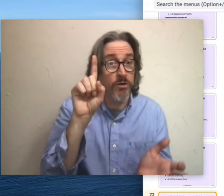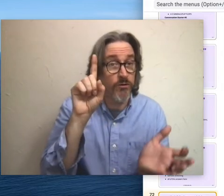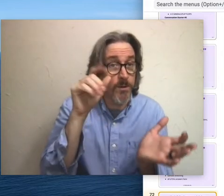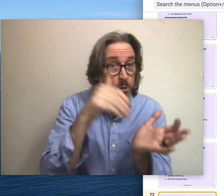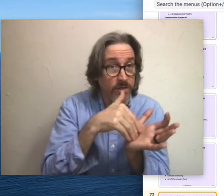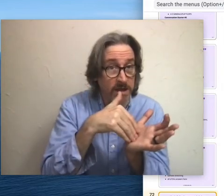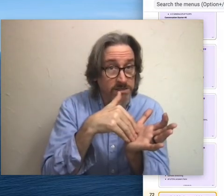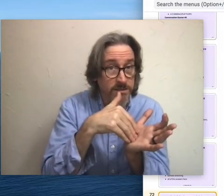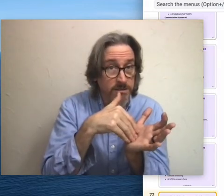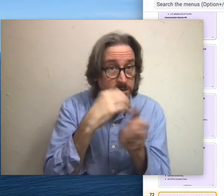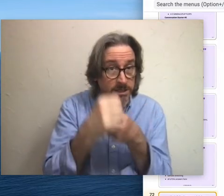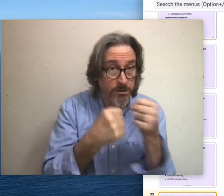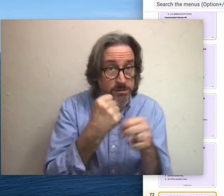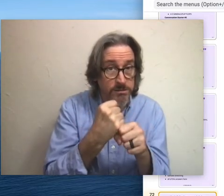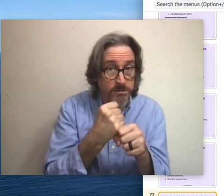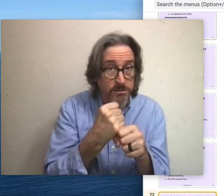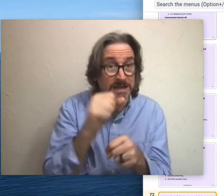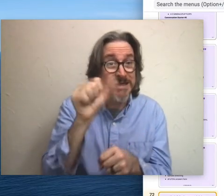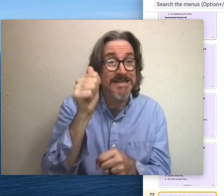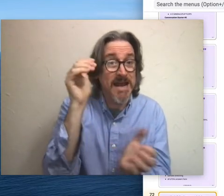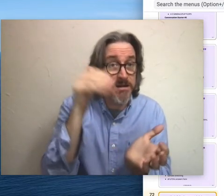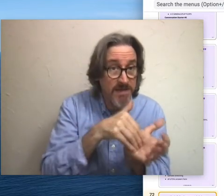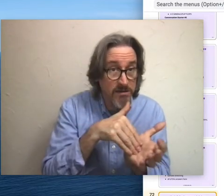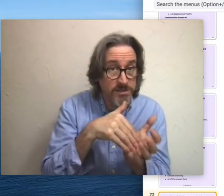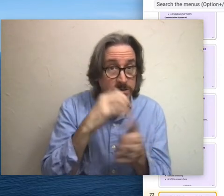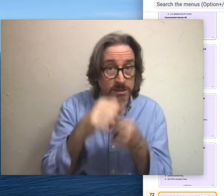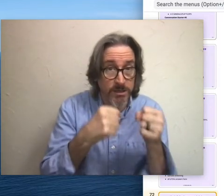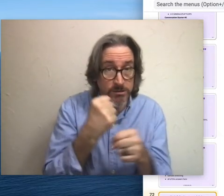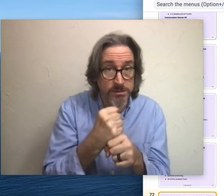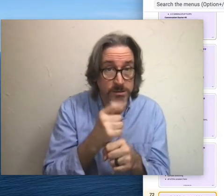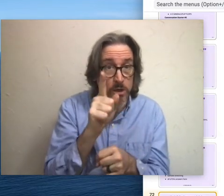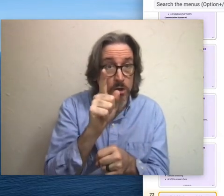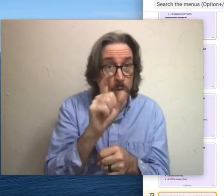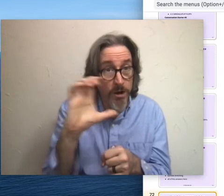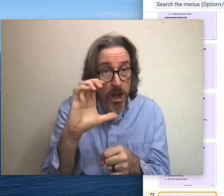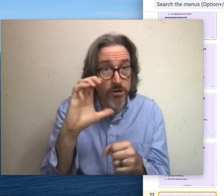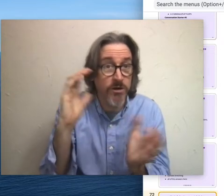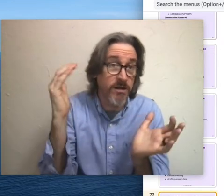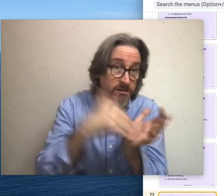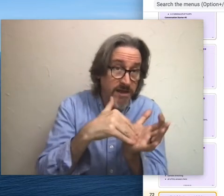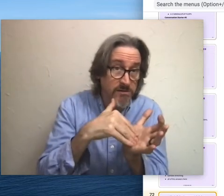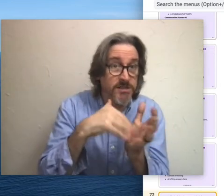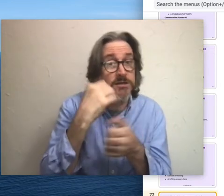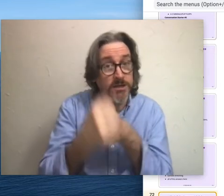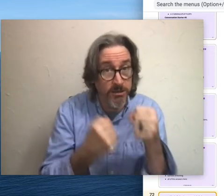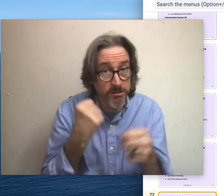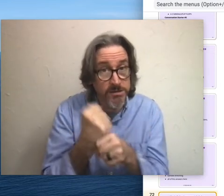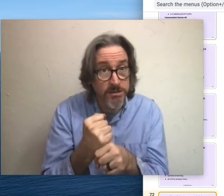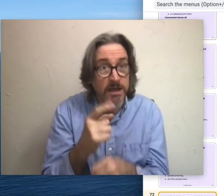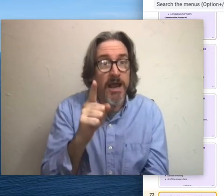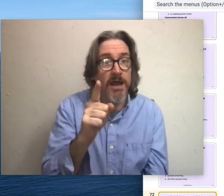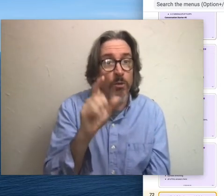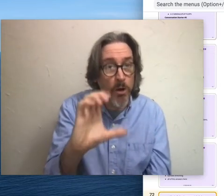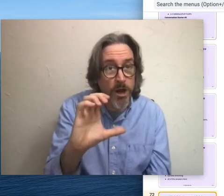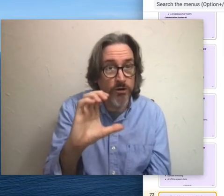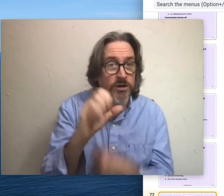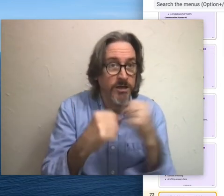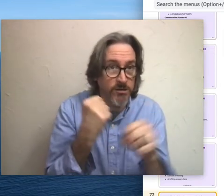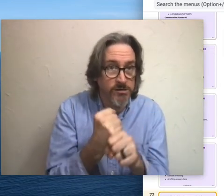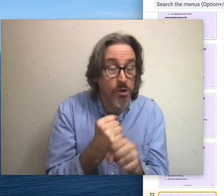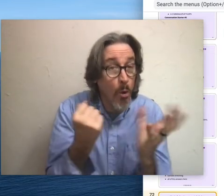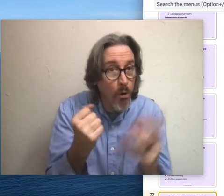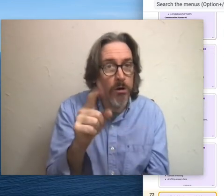So if you remember 1,000 years, 10,000 years, 100,000 years, and